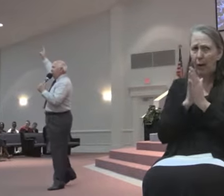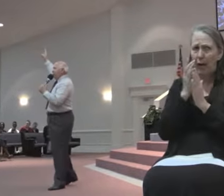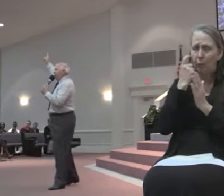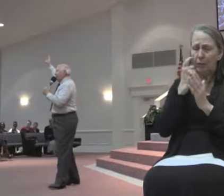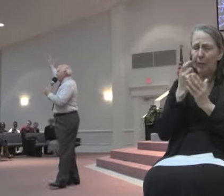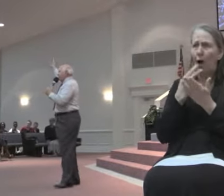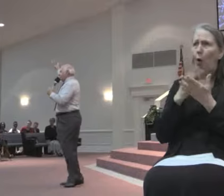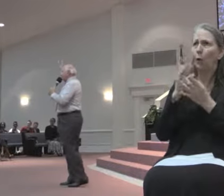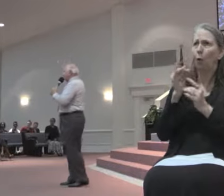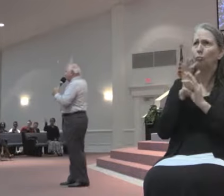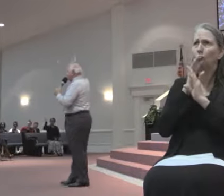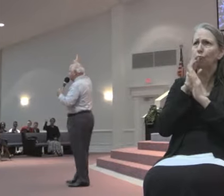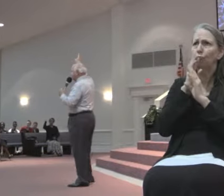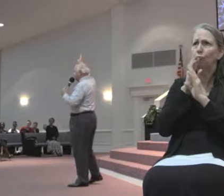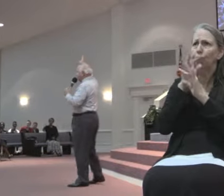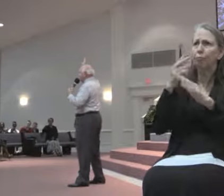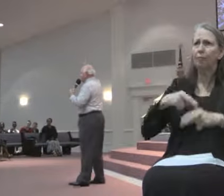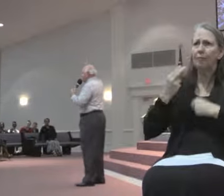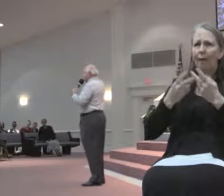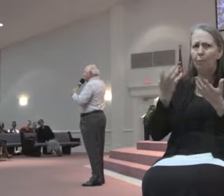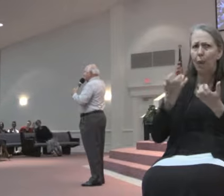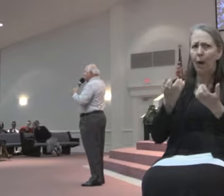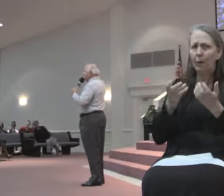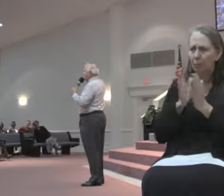Anybody in this house praying that?